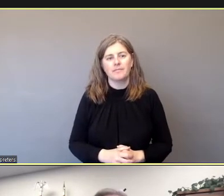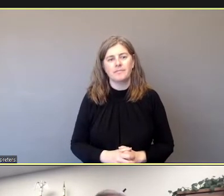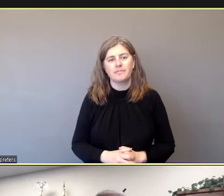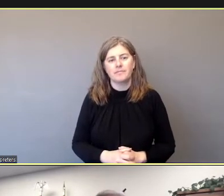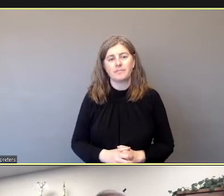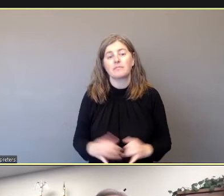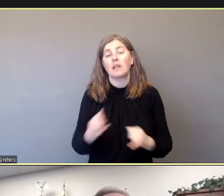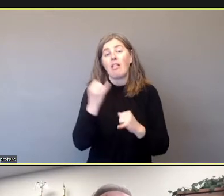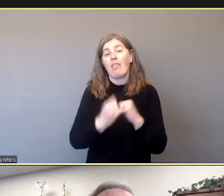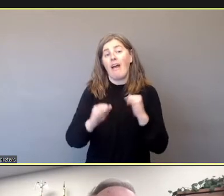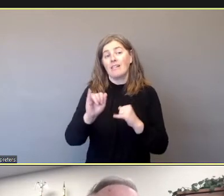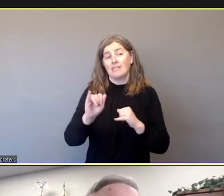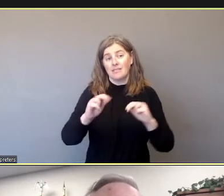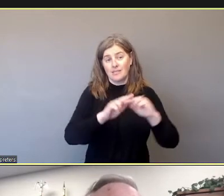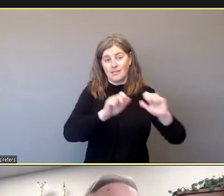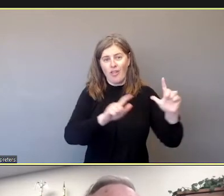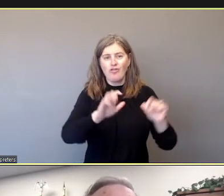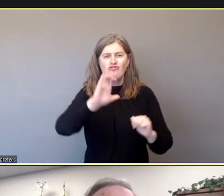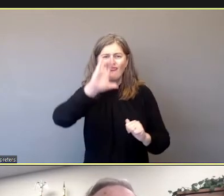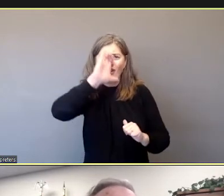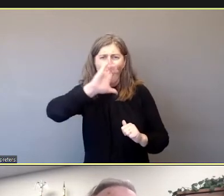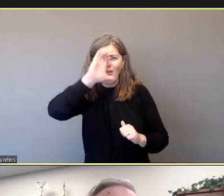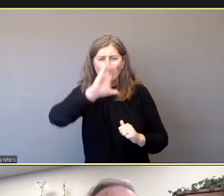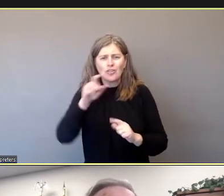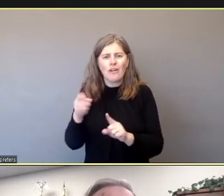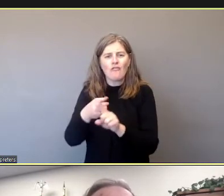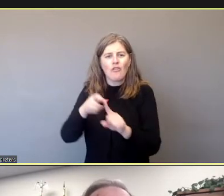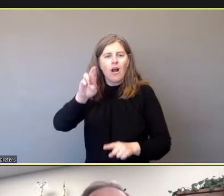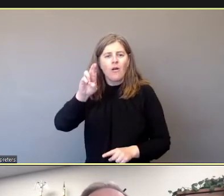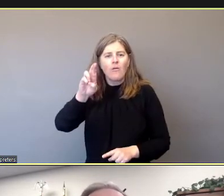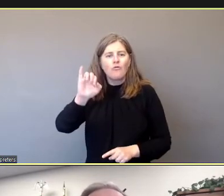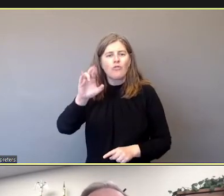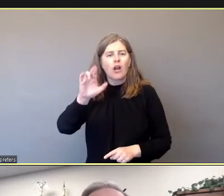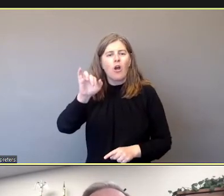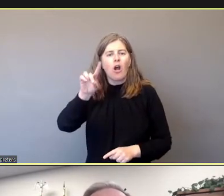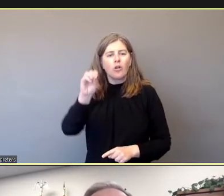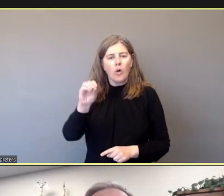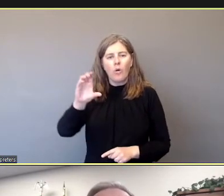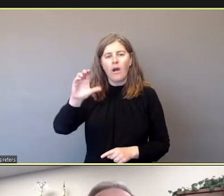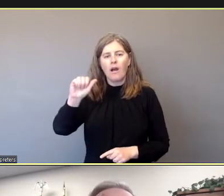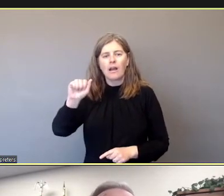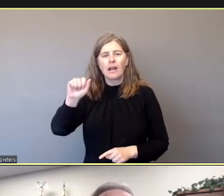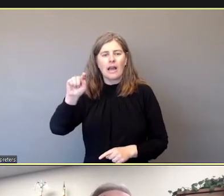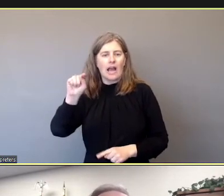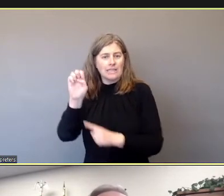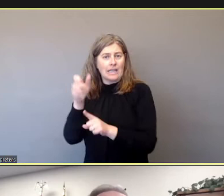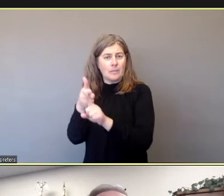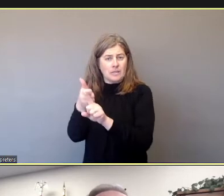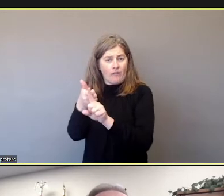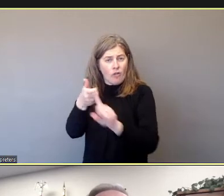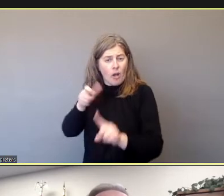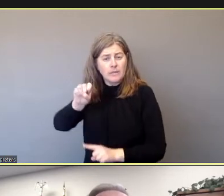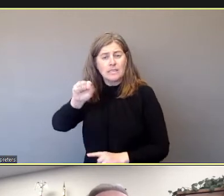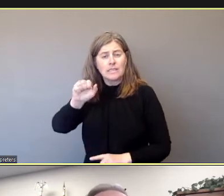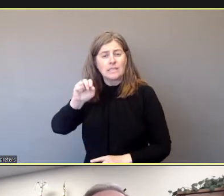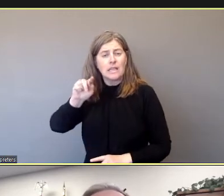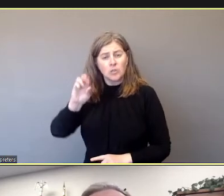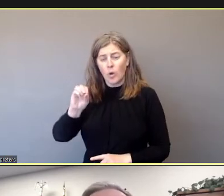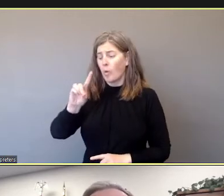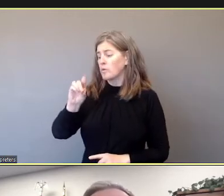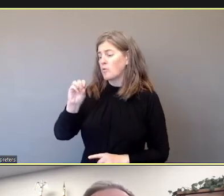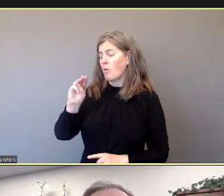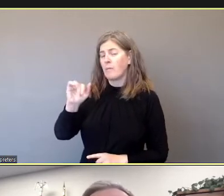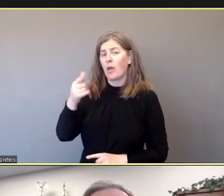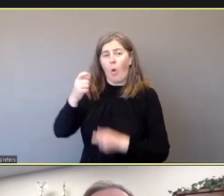Last slide. So the cartoon is by Ricardo Cate. He's from Santo Domingo, Pueblo, a very